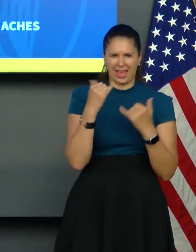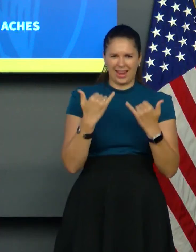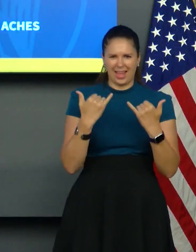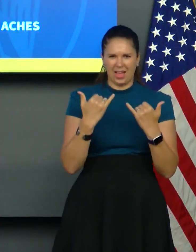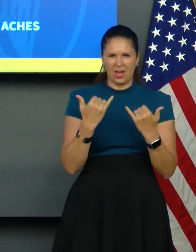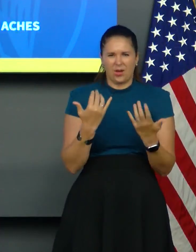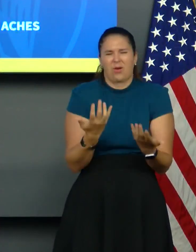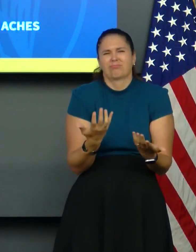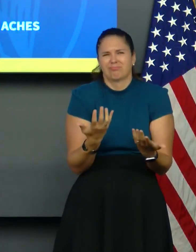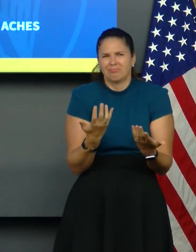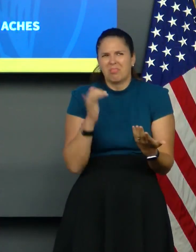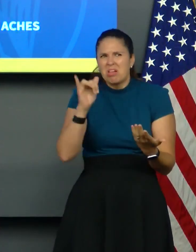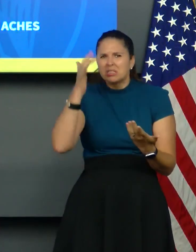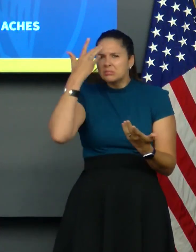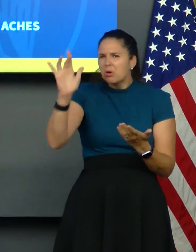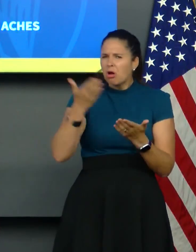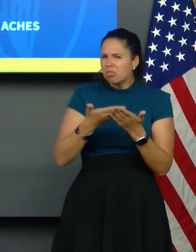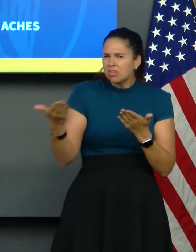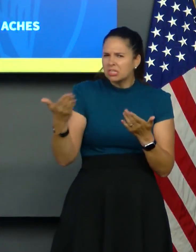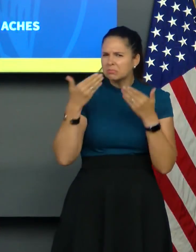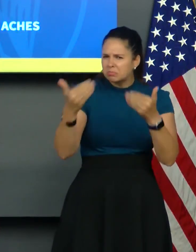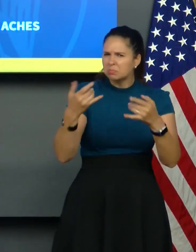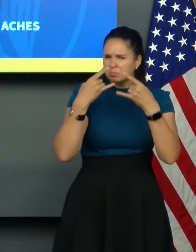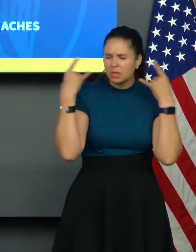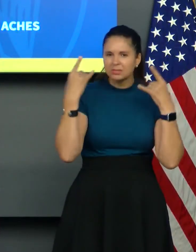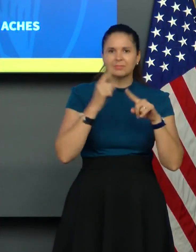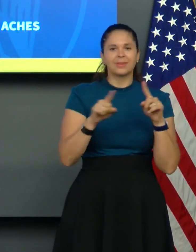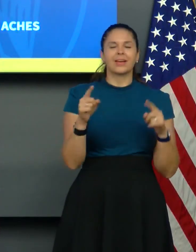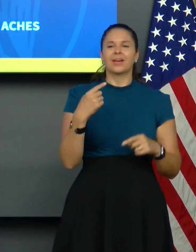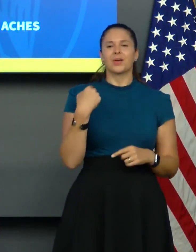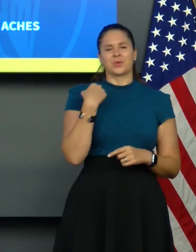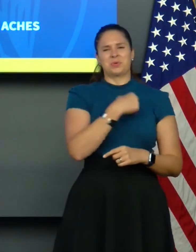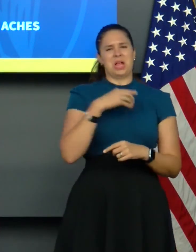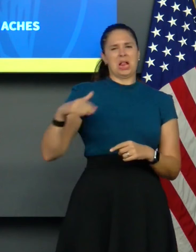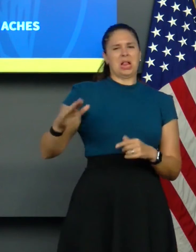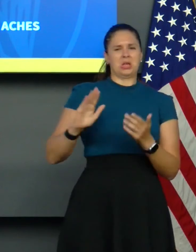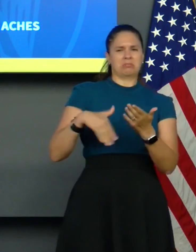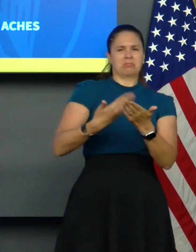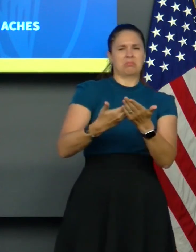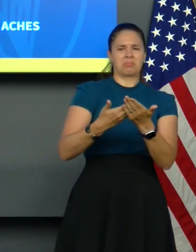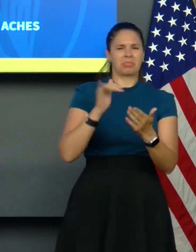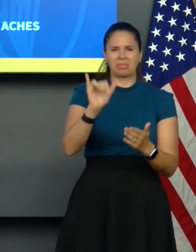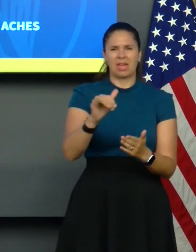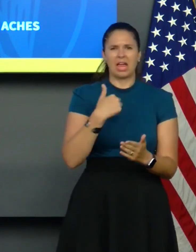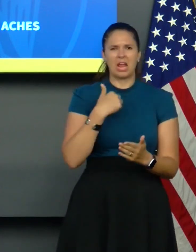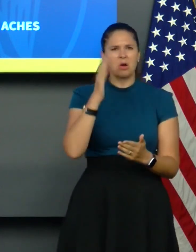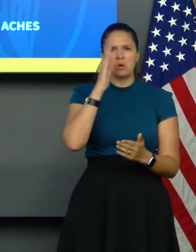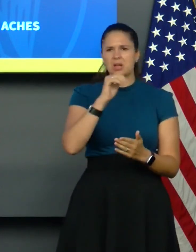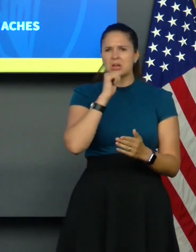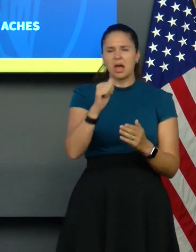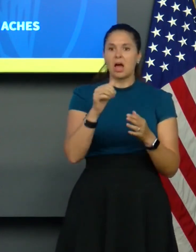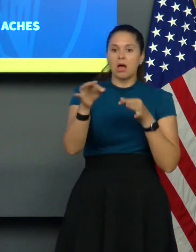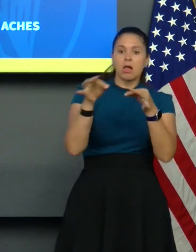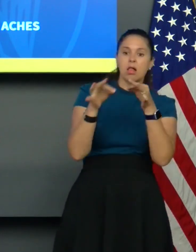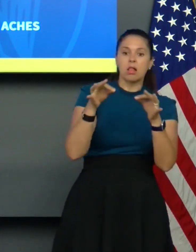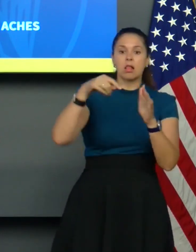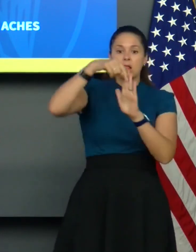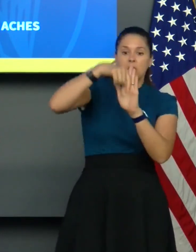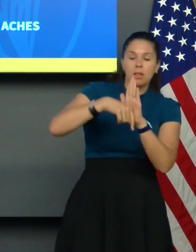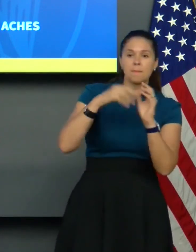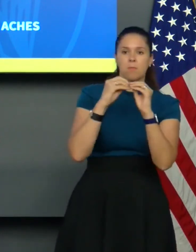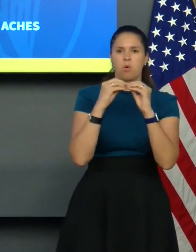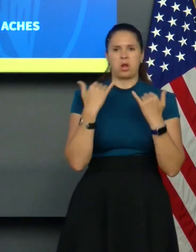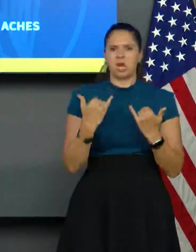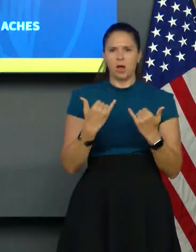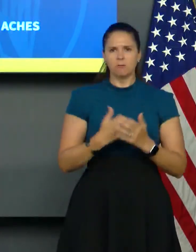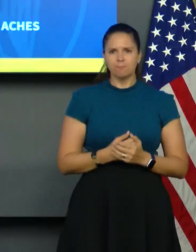smart thing to do. But we're not there yet, and I'm not going to be more prescriptive than that right now. Yes, ma'am.